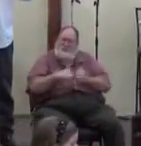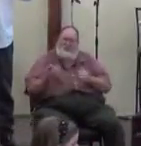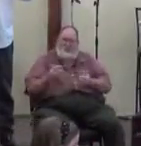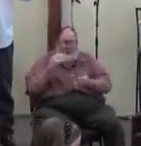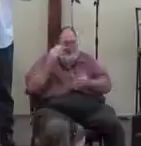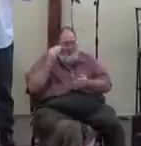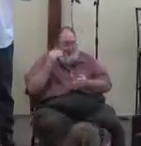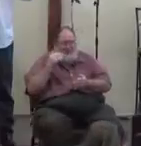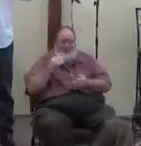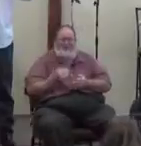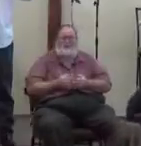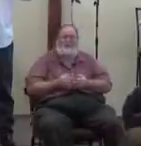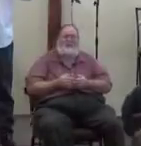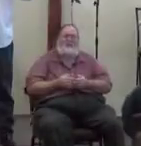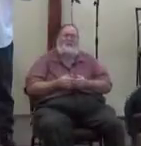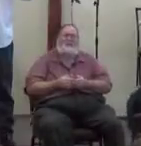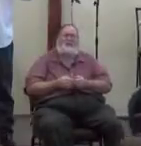Lord.